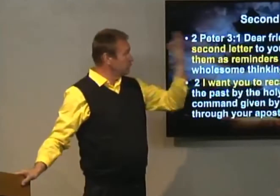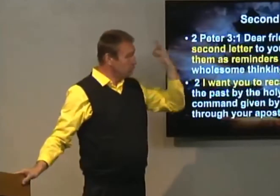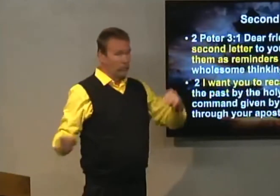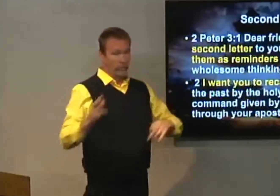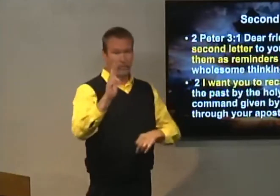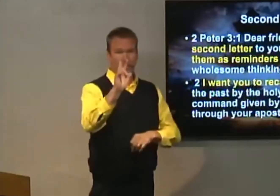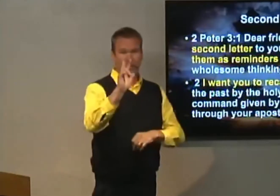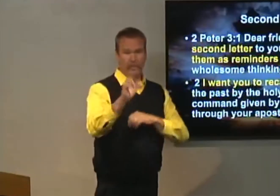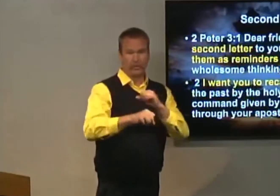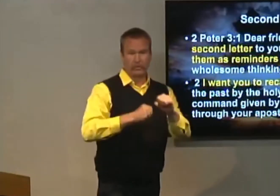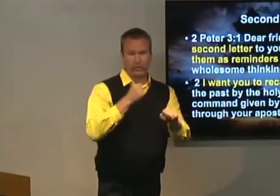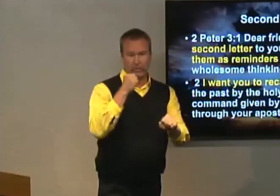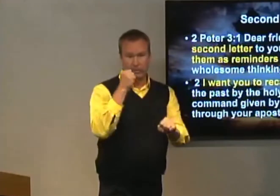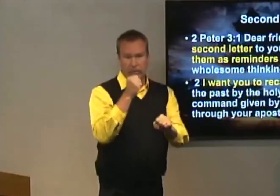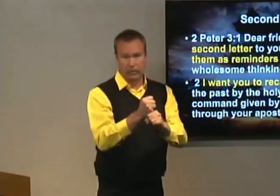By way of the apostles teaching them.